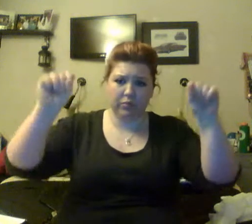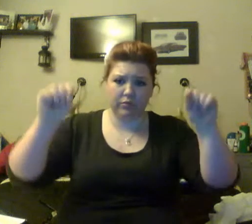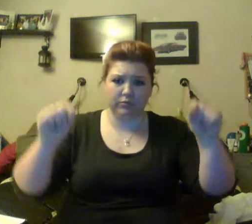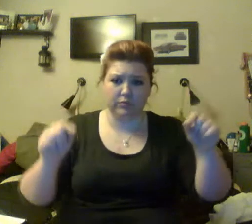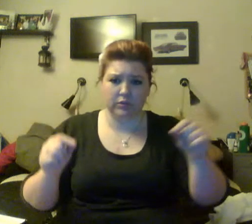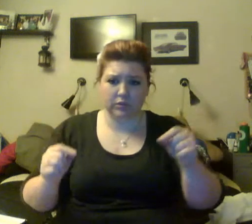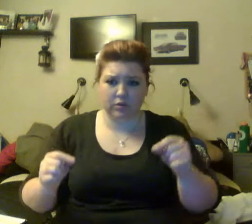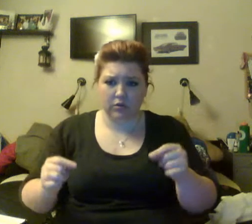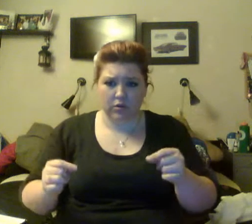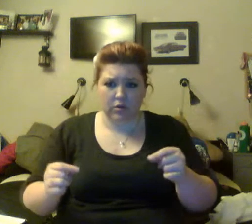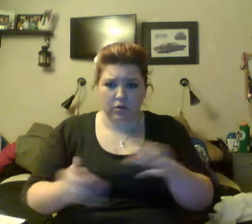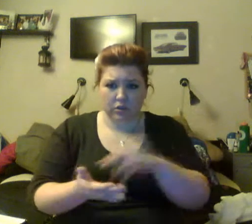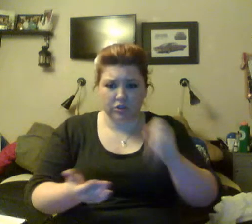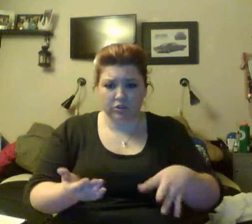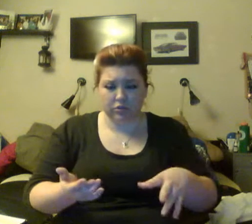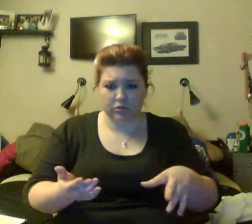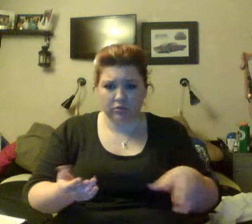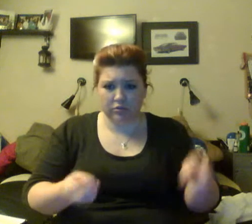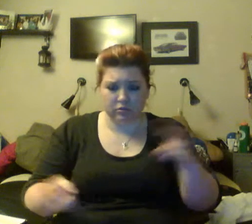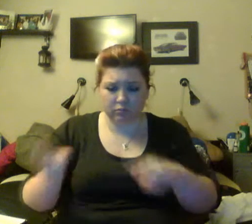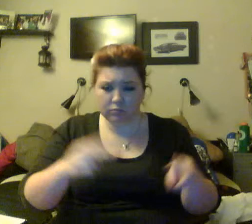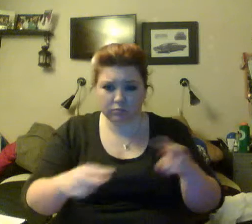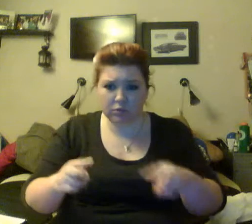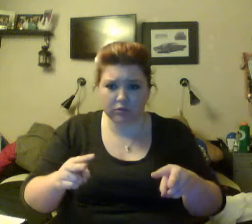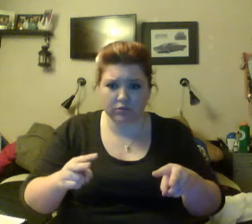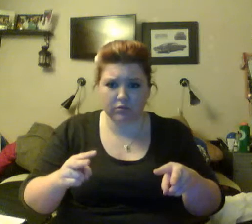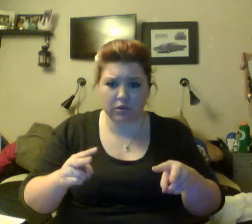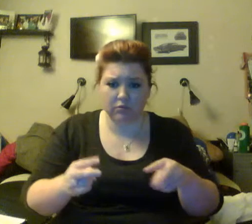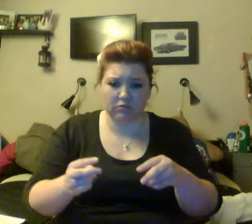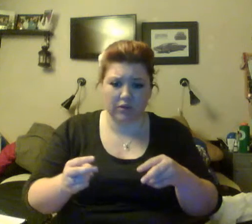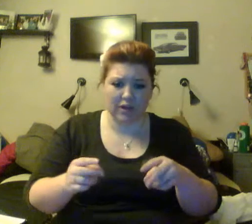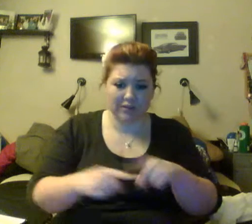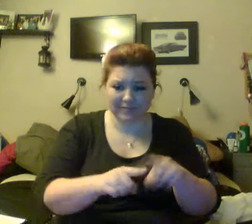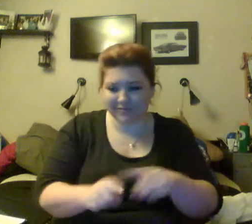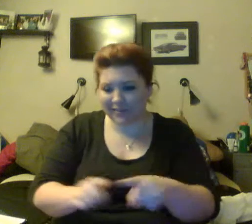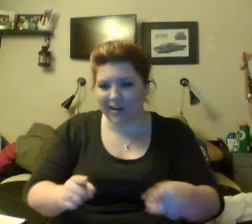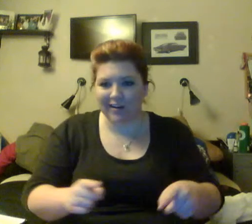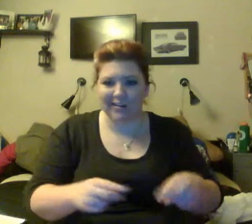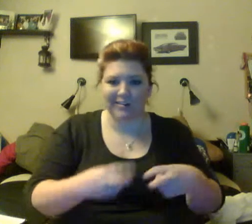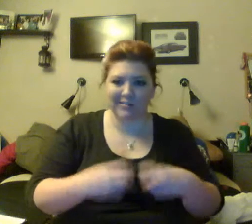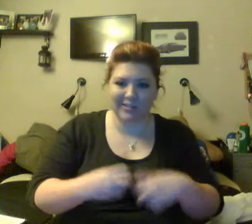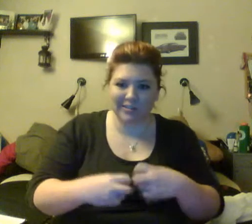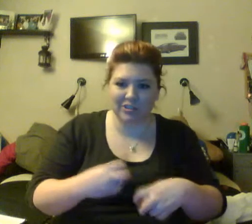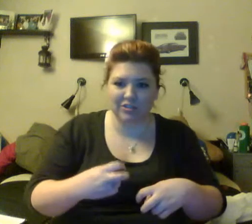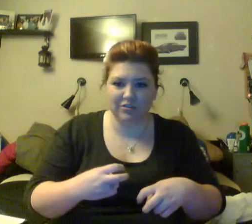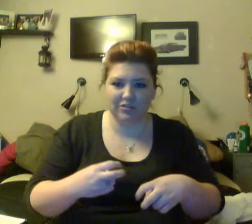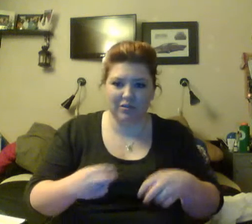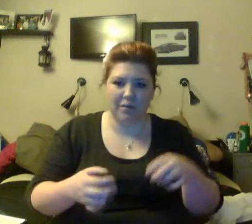at these different issues that have been brought to class, and they decide on their research project that they're going to do related to